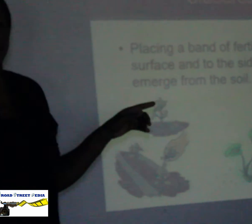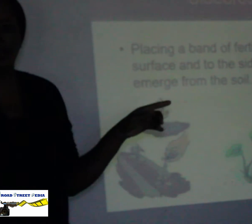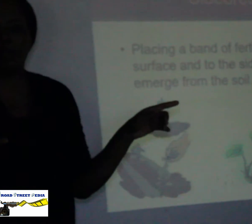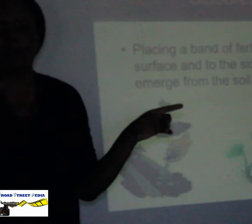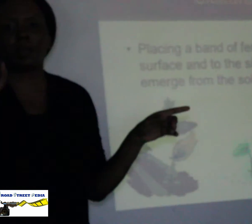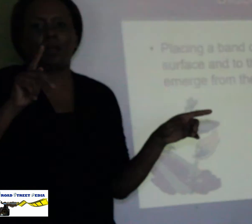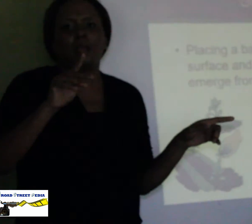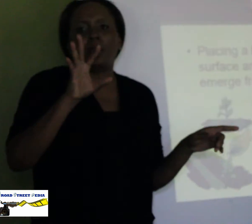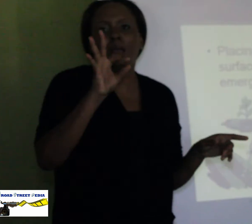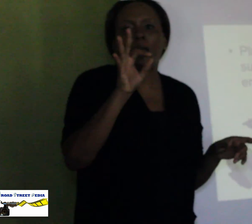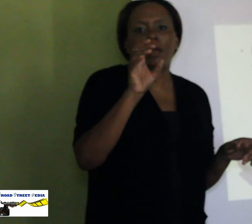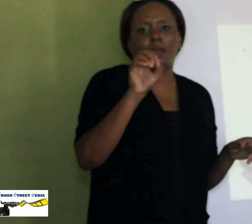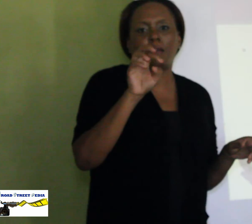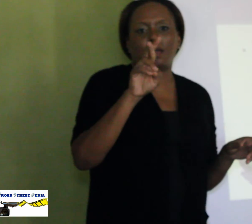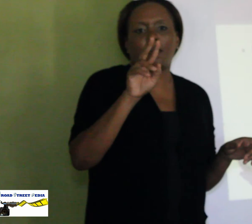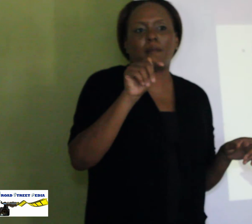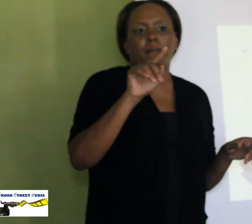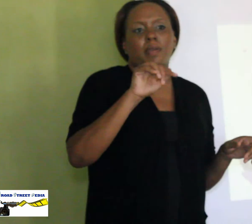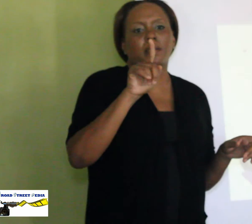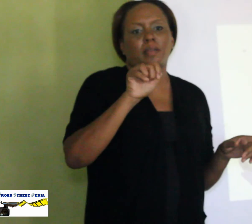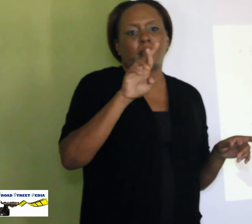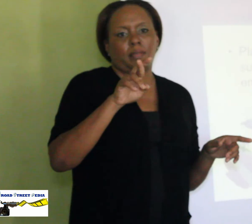plant.